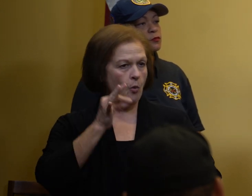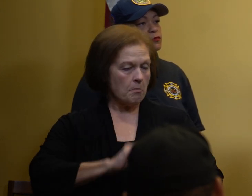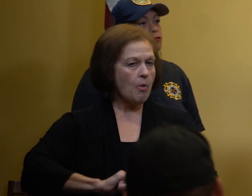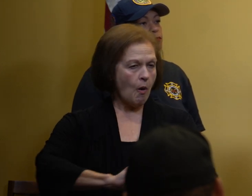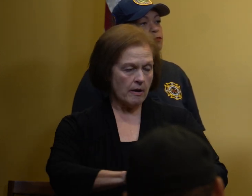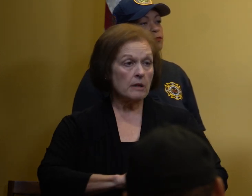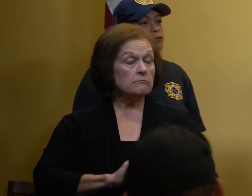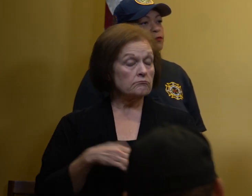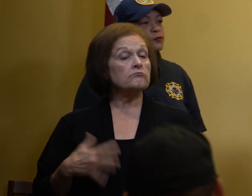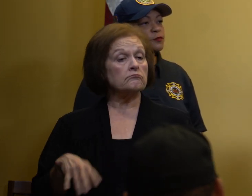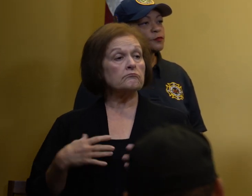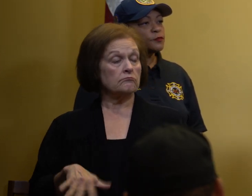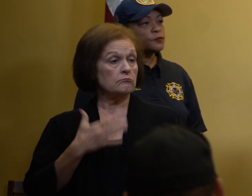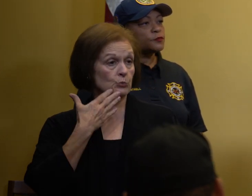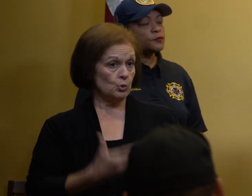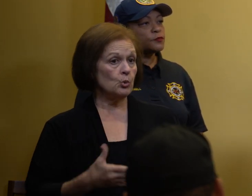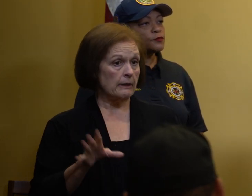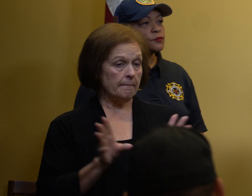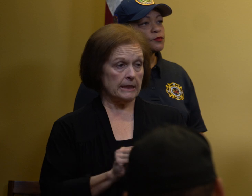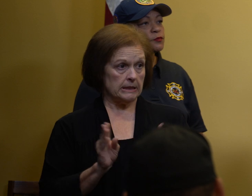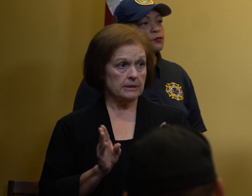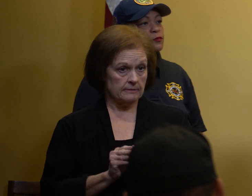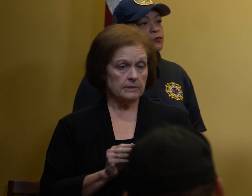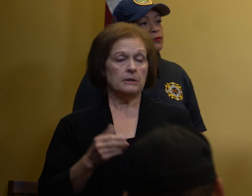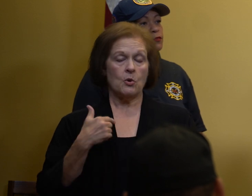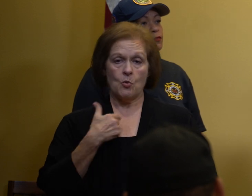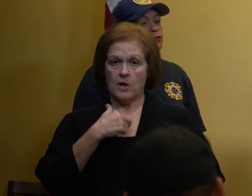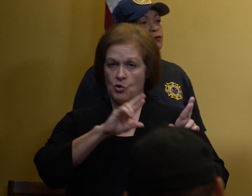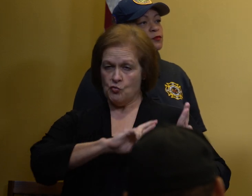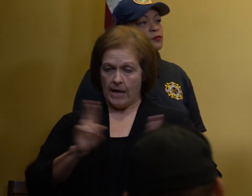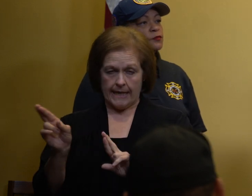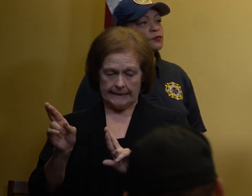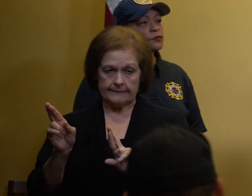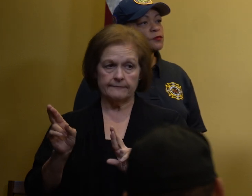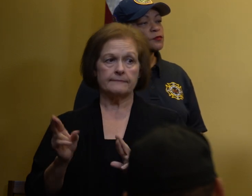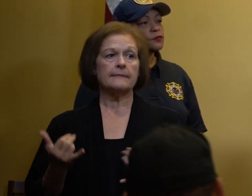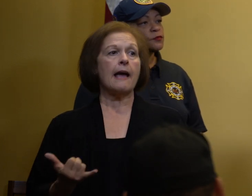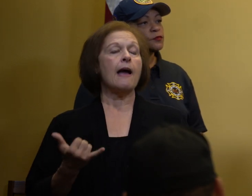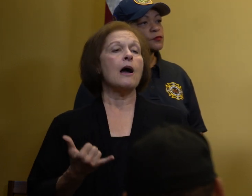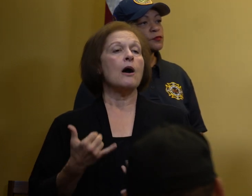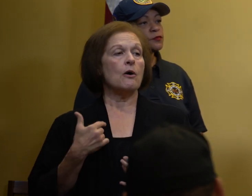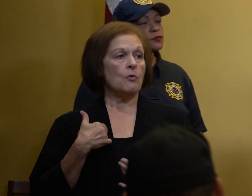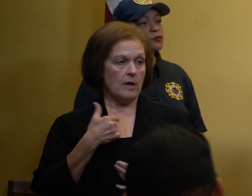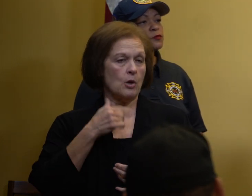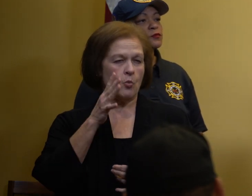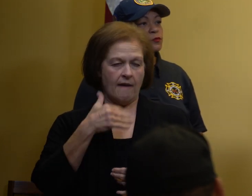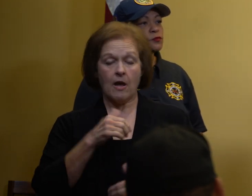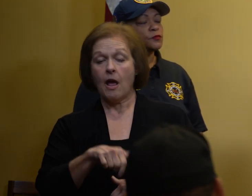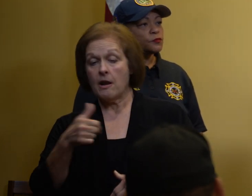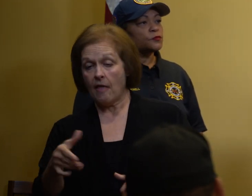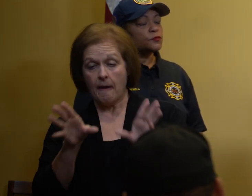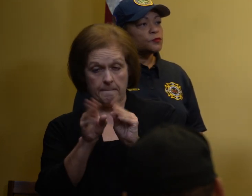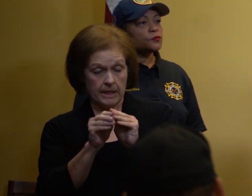was a really good briefing. We're ready to go, and we'll be looking forward to doing another briefing tomorrow